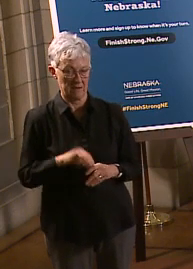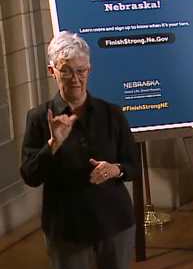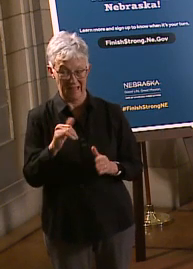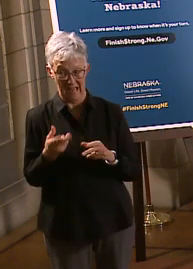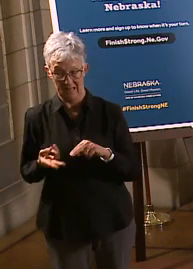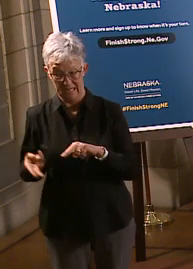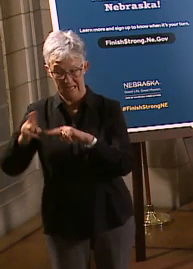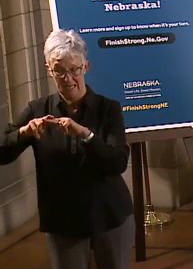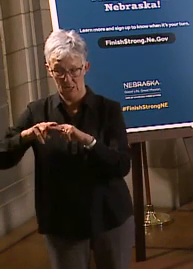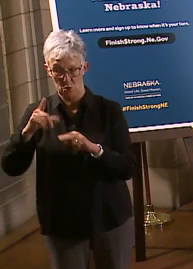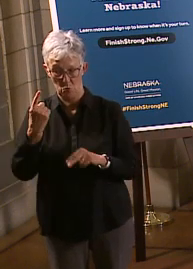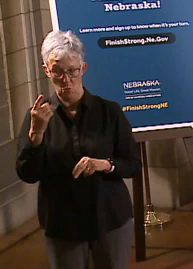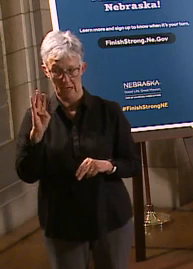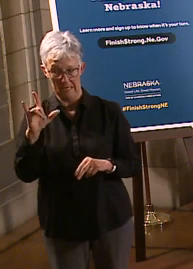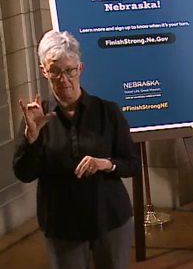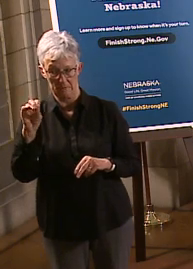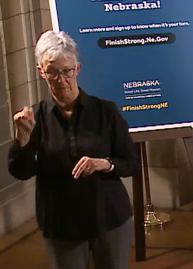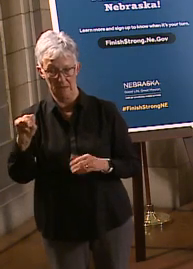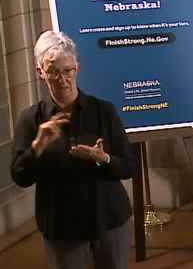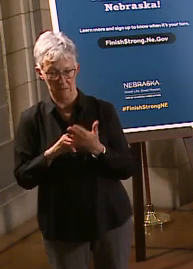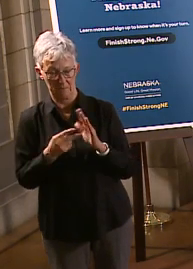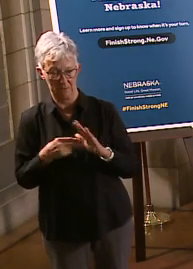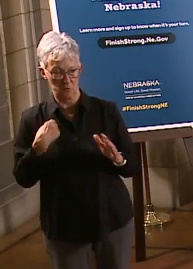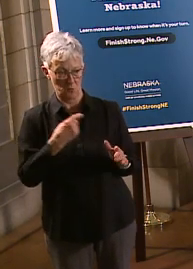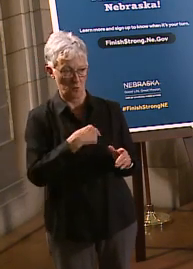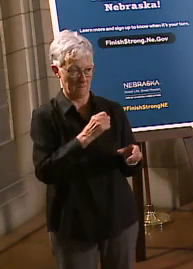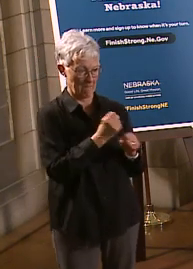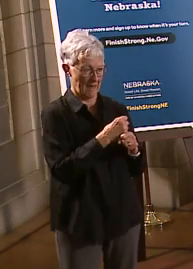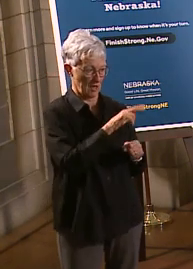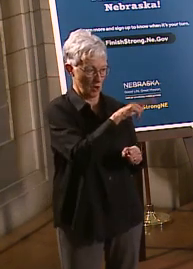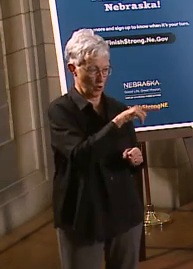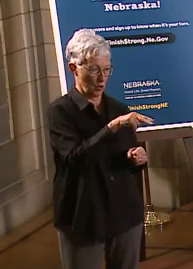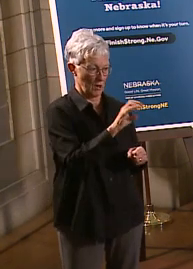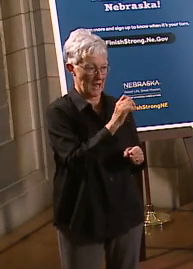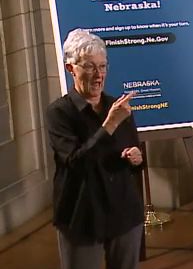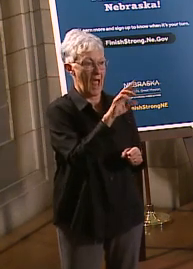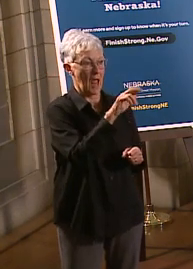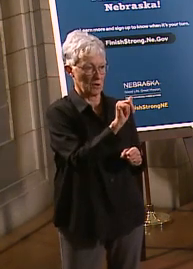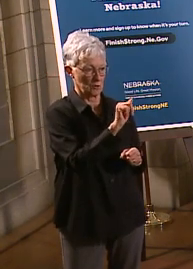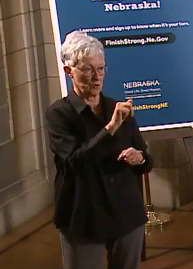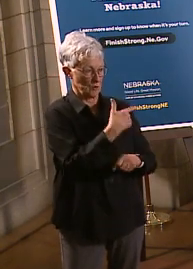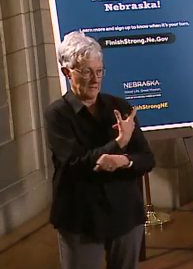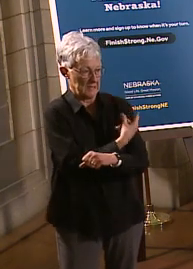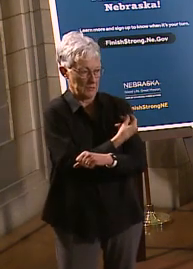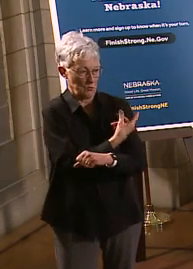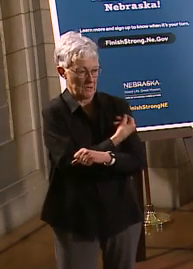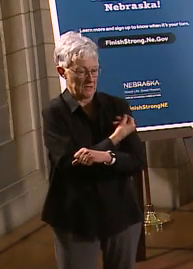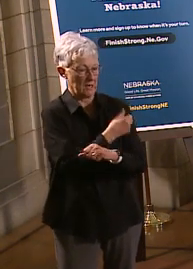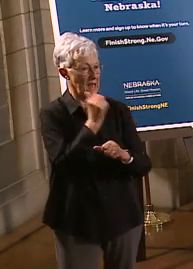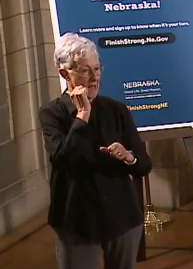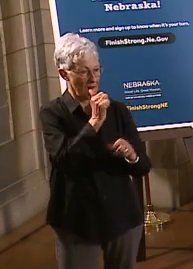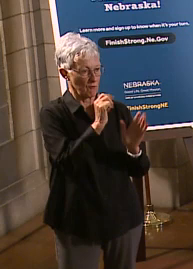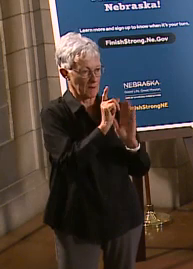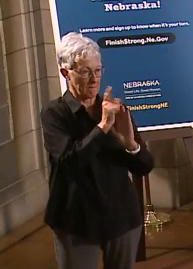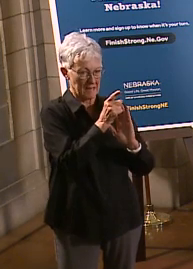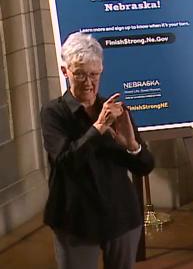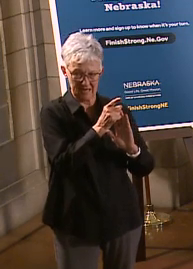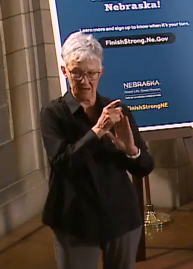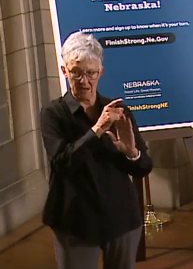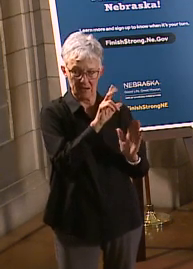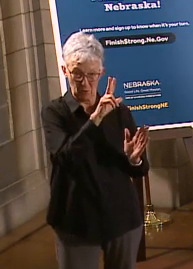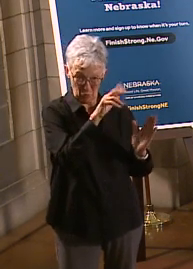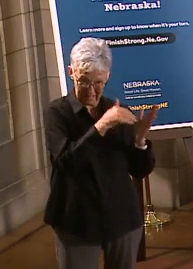making 33 extra syringes every second, or about 2,000 extra syringes a minute, which is, it's a pretty